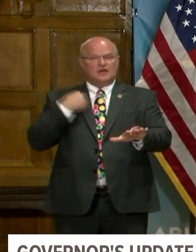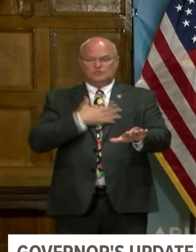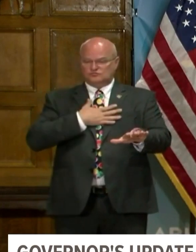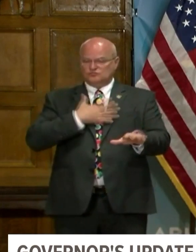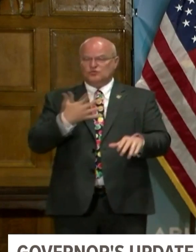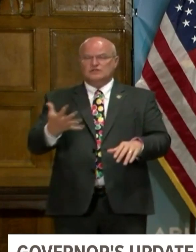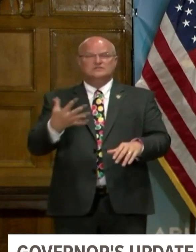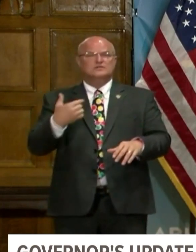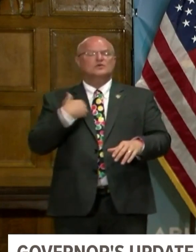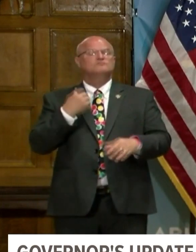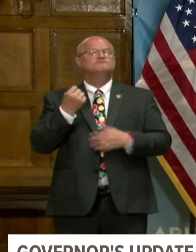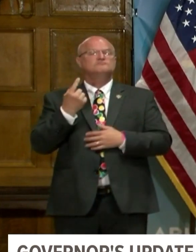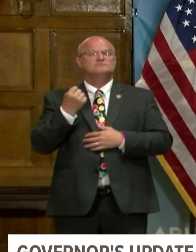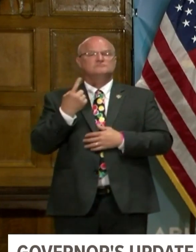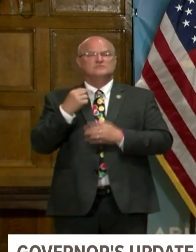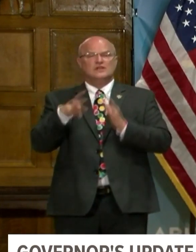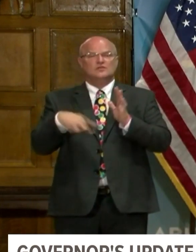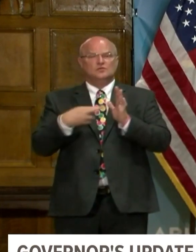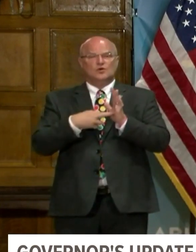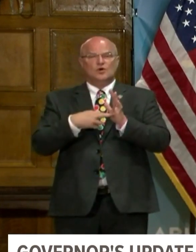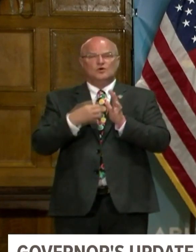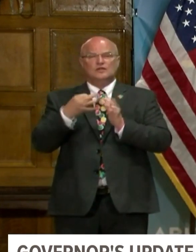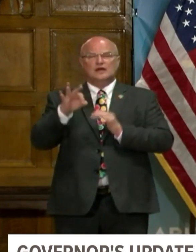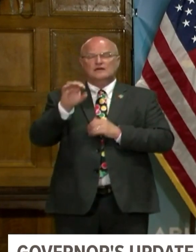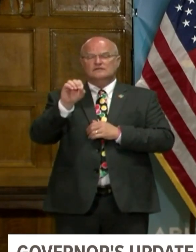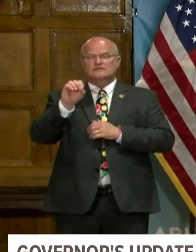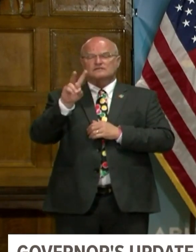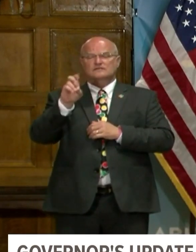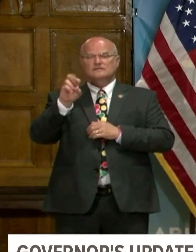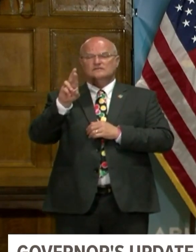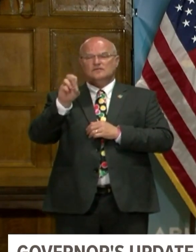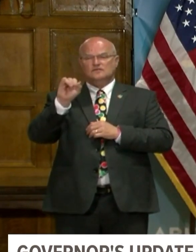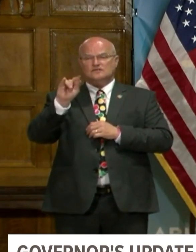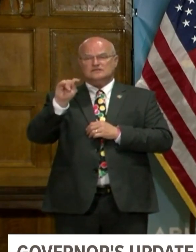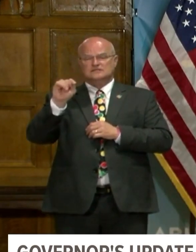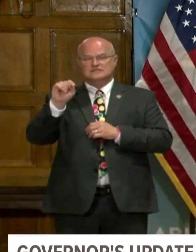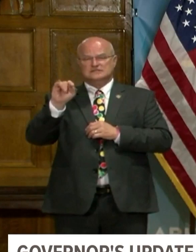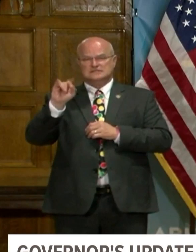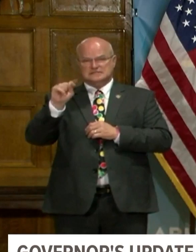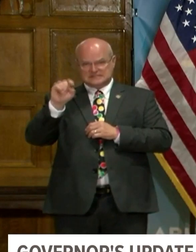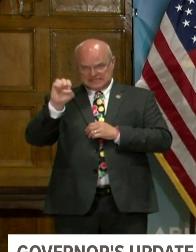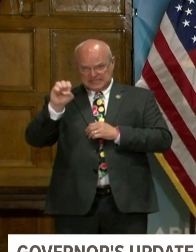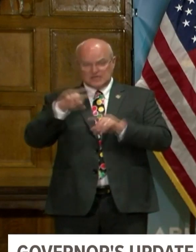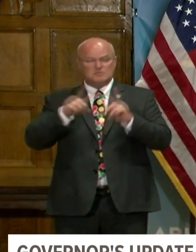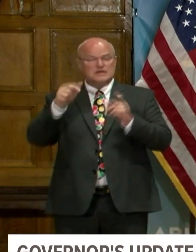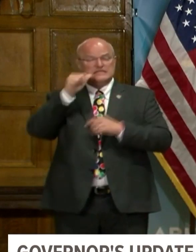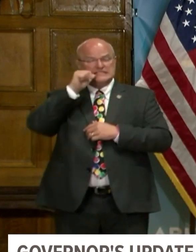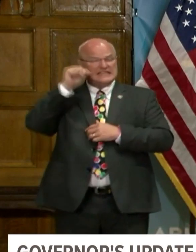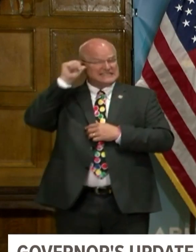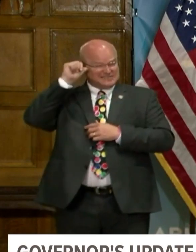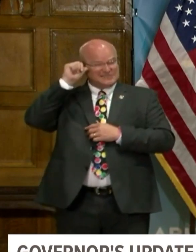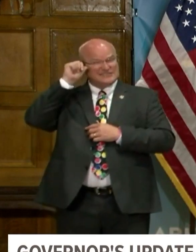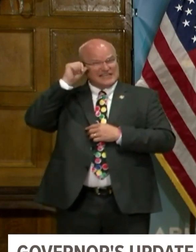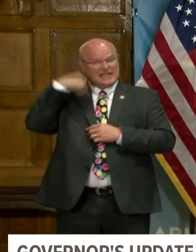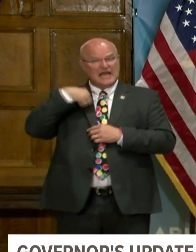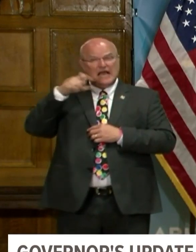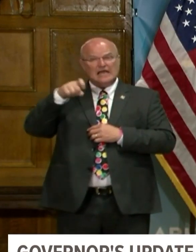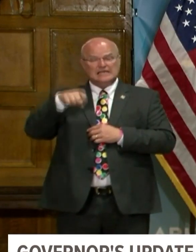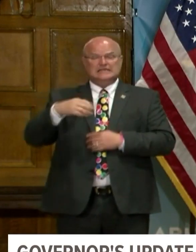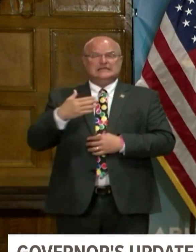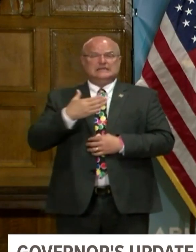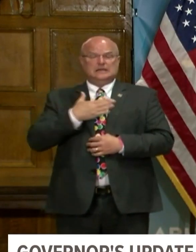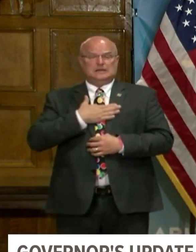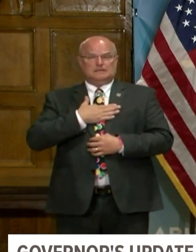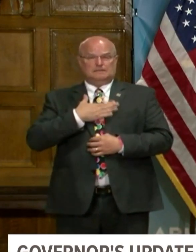willing to, and we understand the role of the oversight. But yesterday I needed